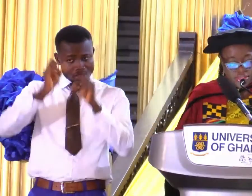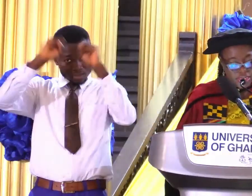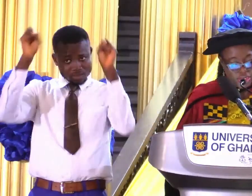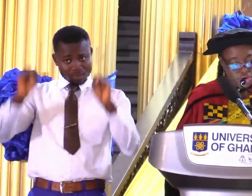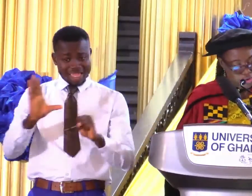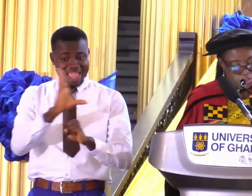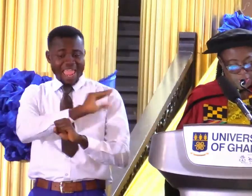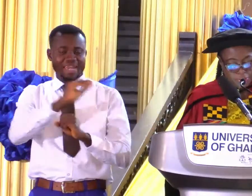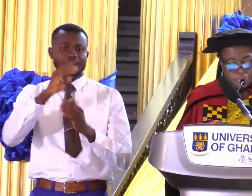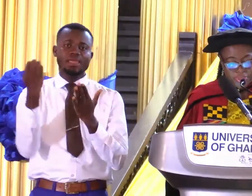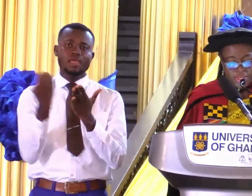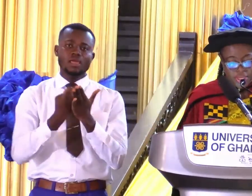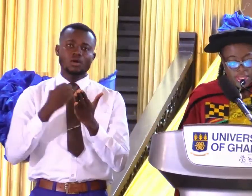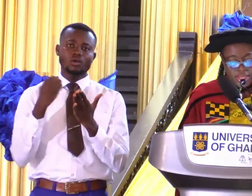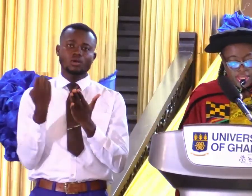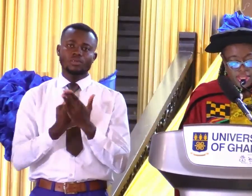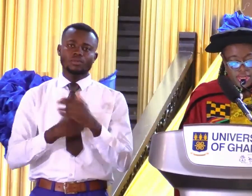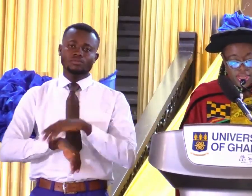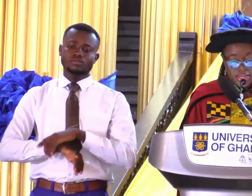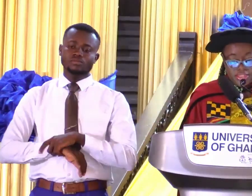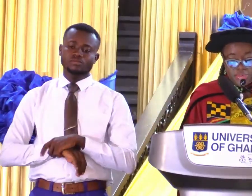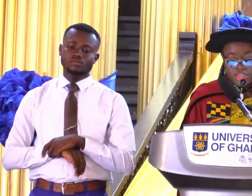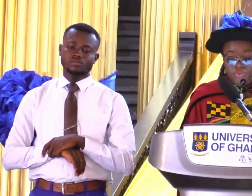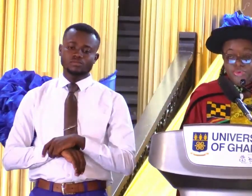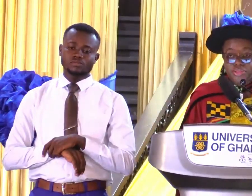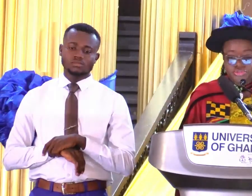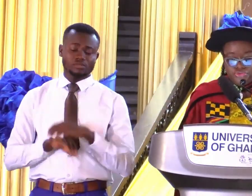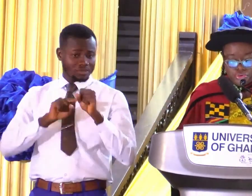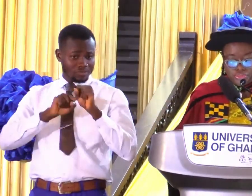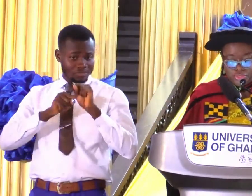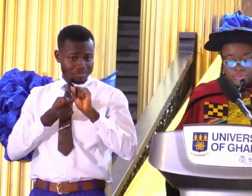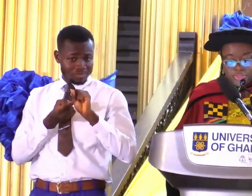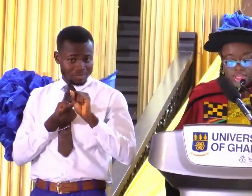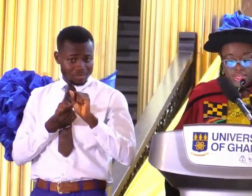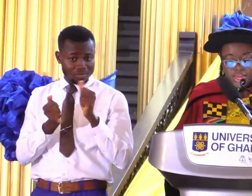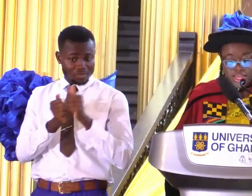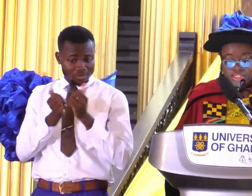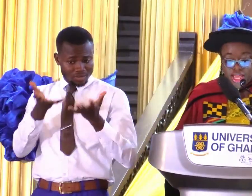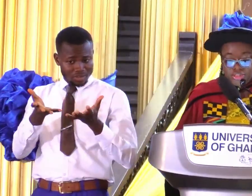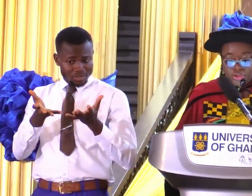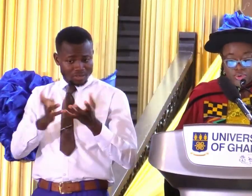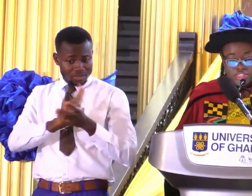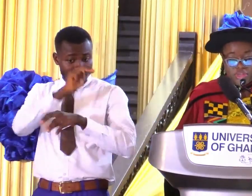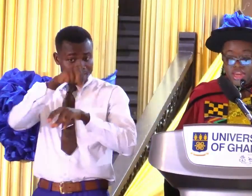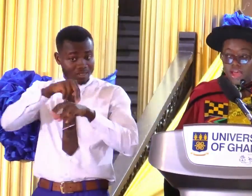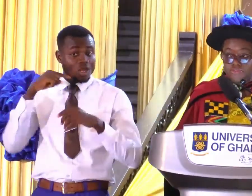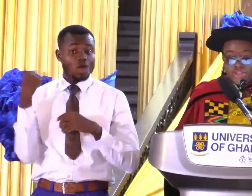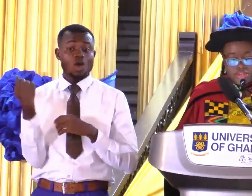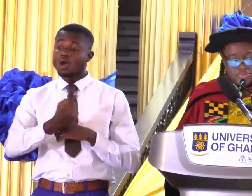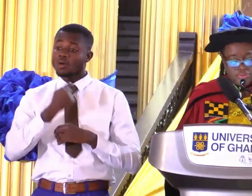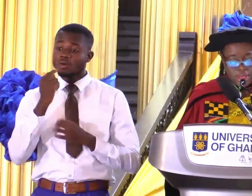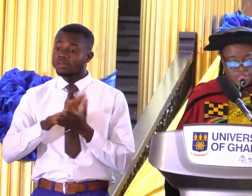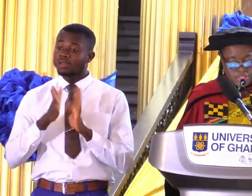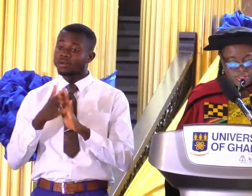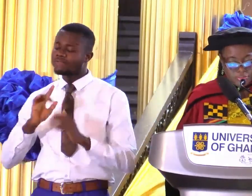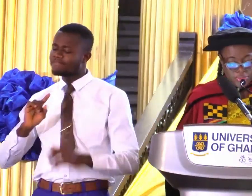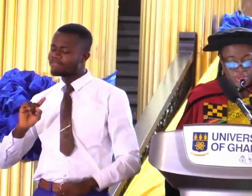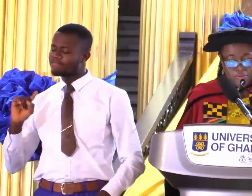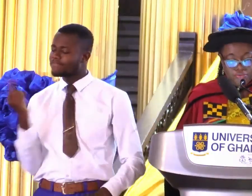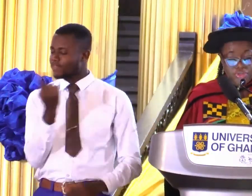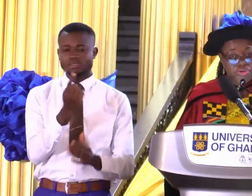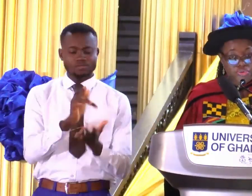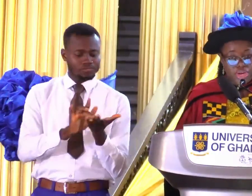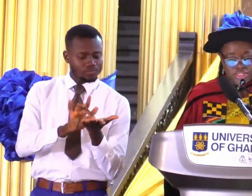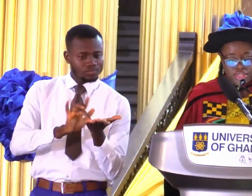and economy. Let us begin with this truth. Nature has always been our first pharmacy.